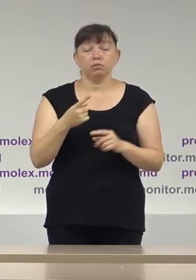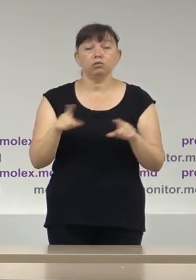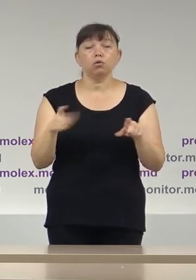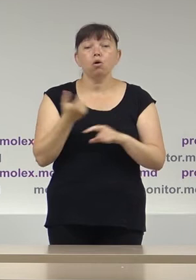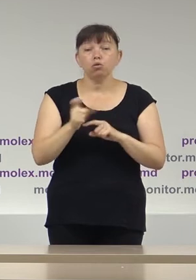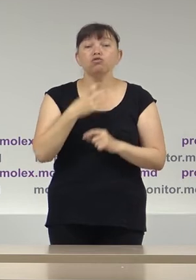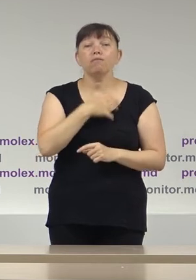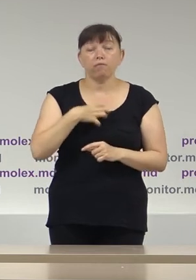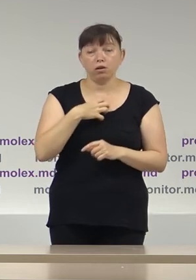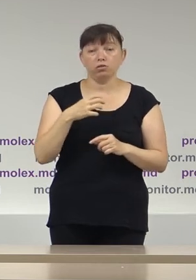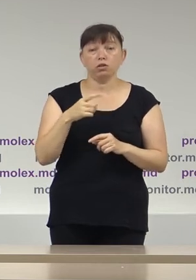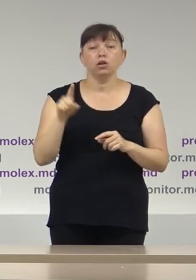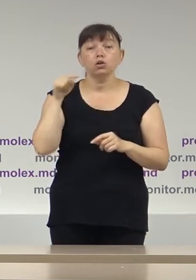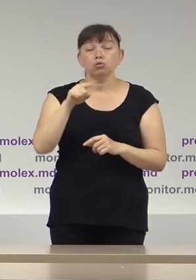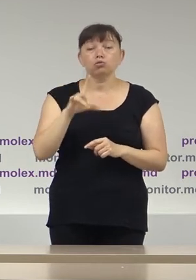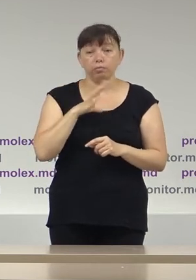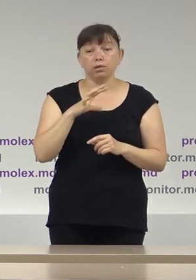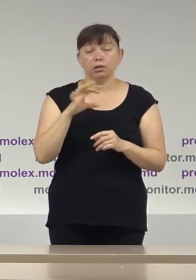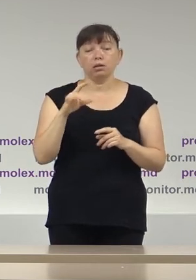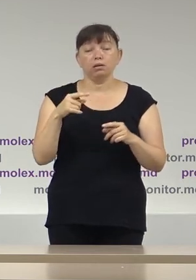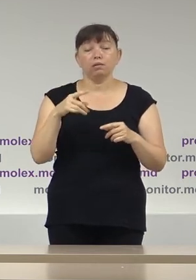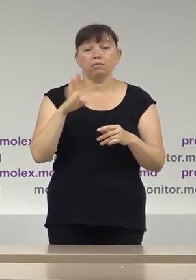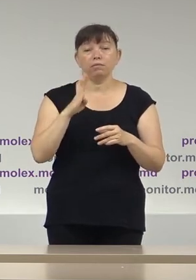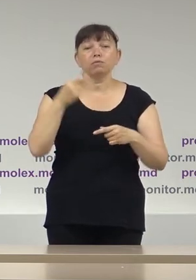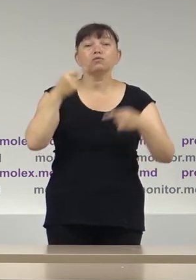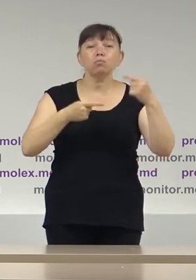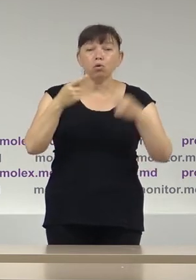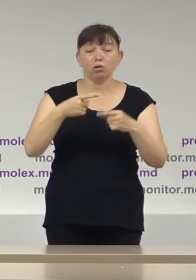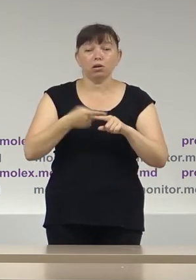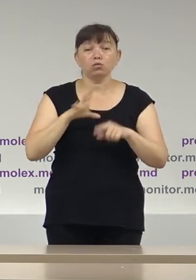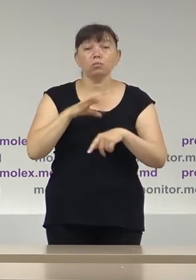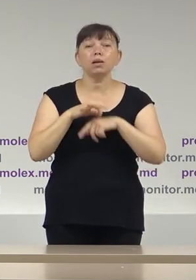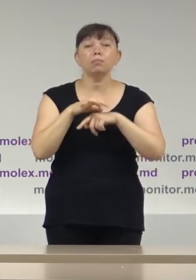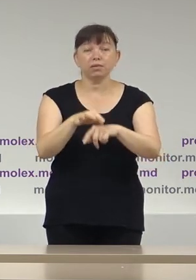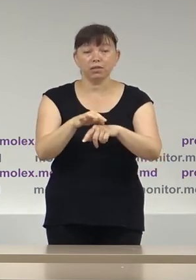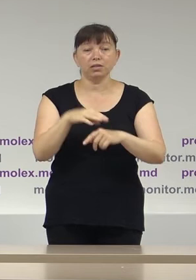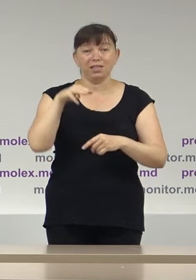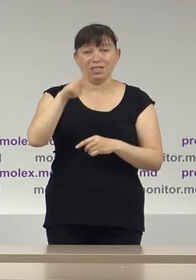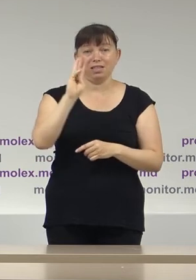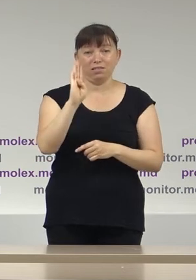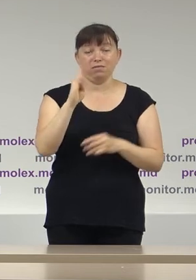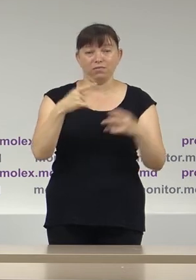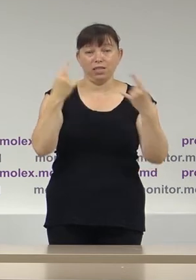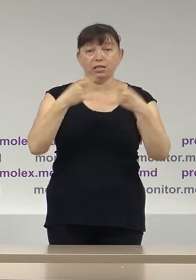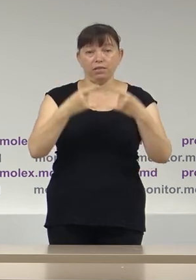At the same time, I would like to draw your attention to a very important issue that was noticed during the